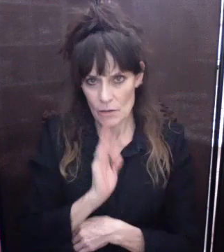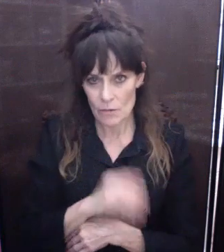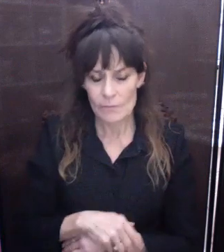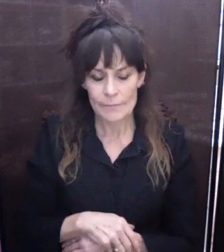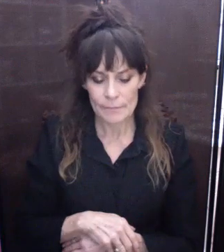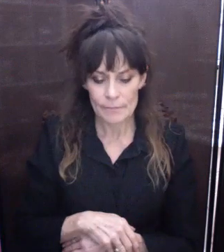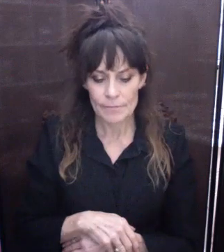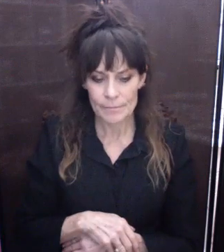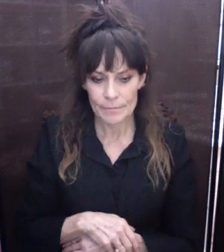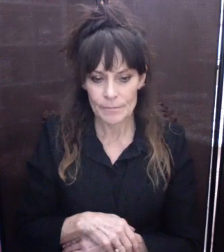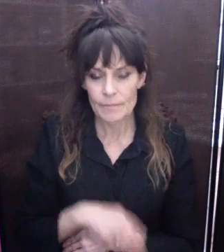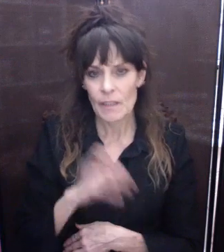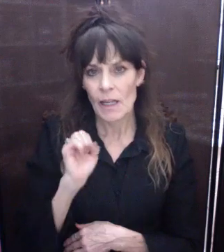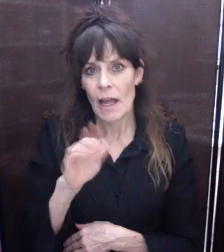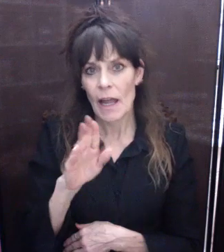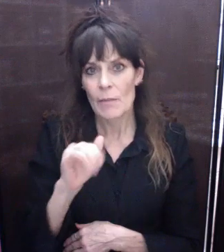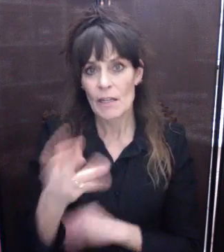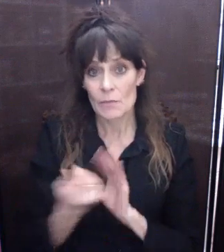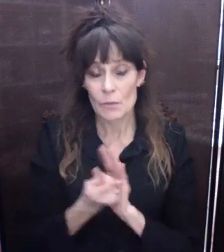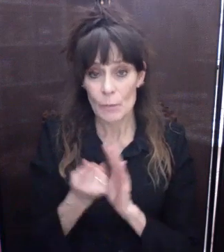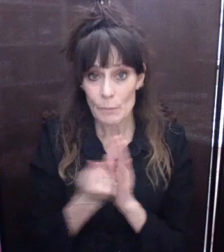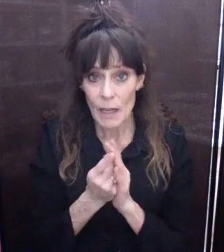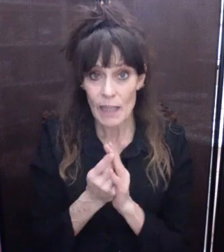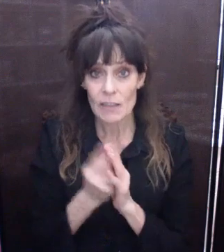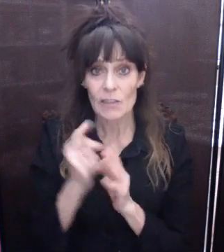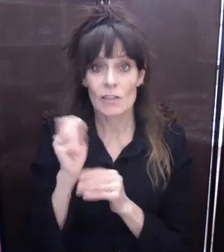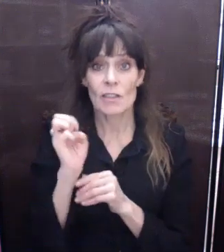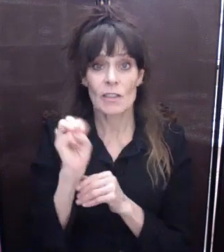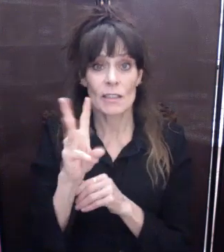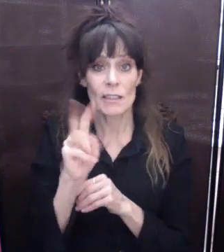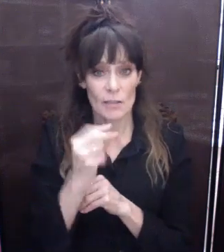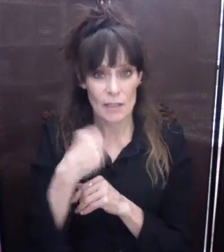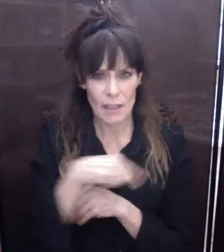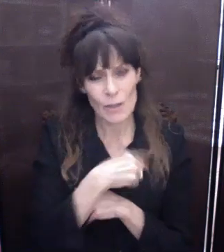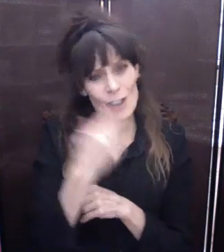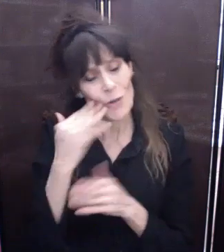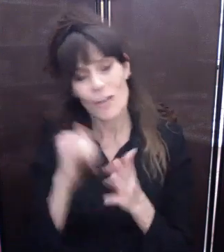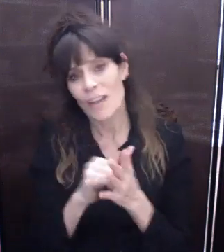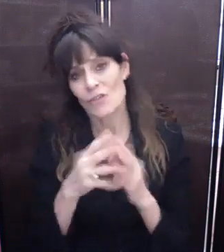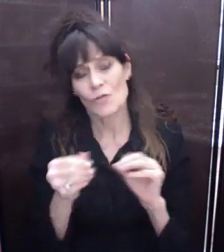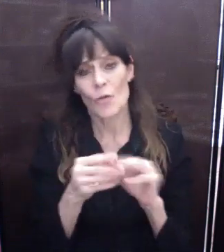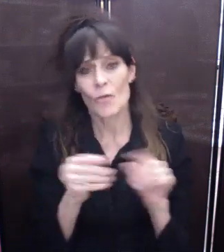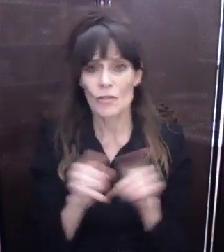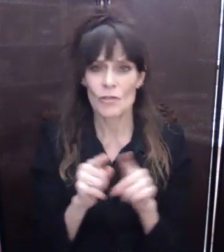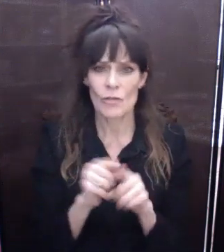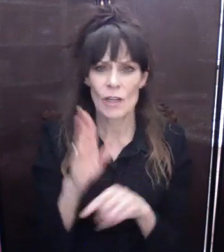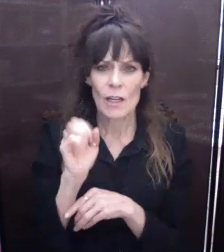you know, Ebby returns to Towns, and we know that story too. Bill suffers from an